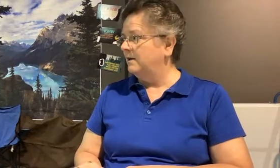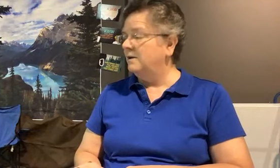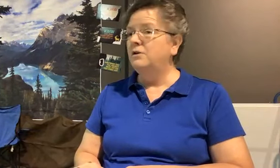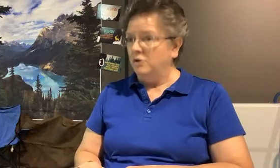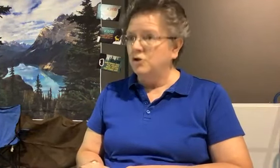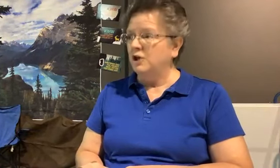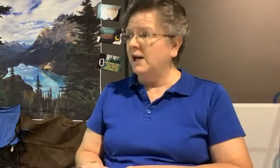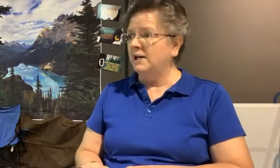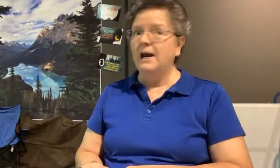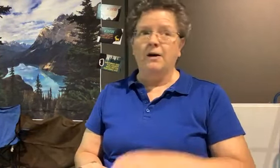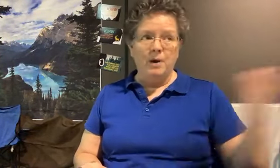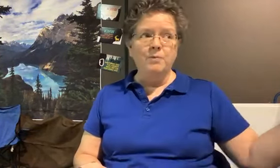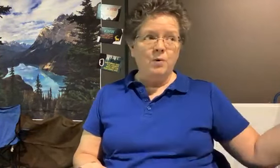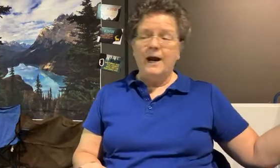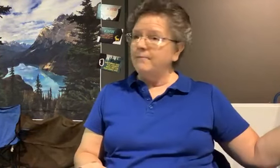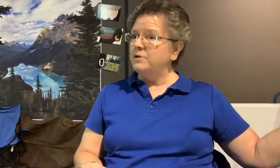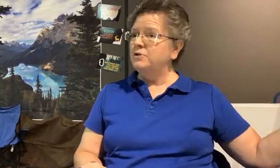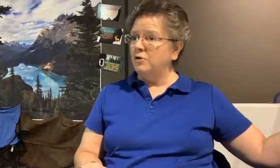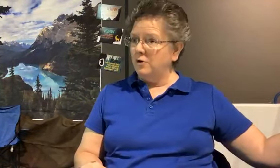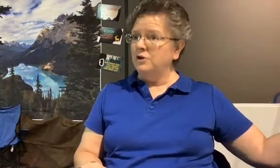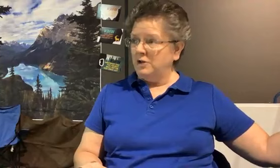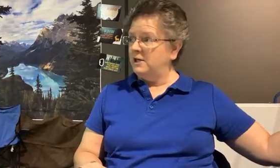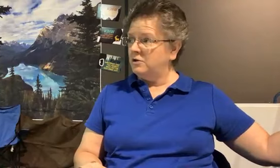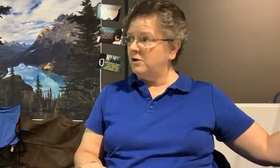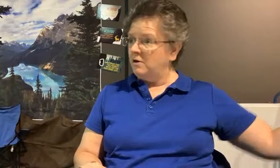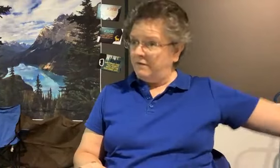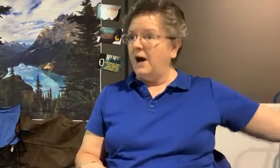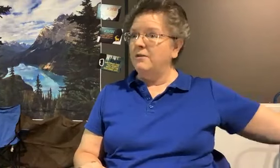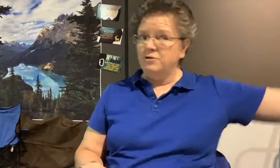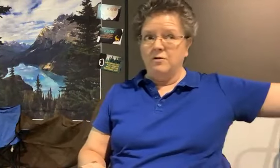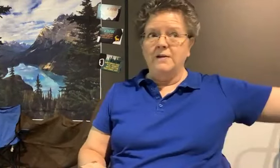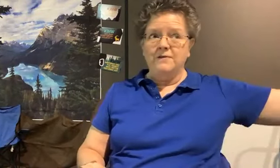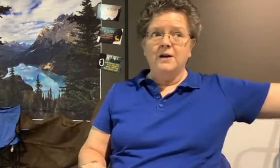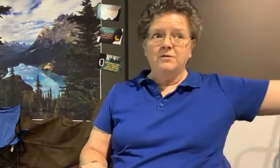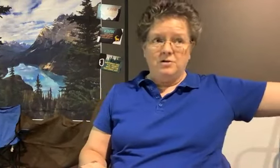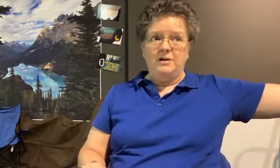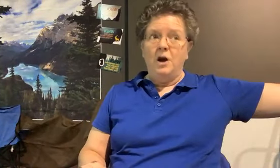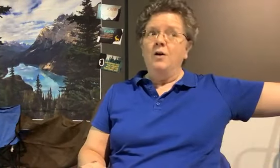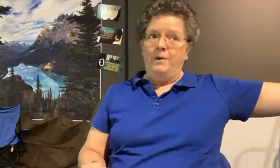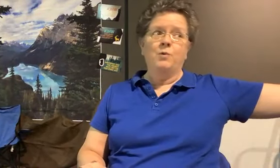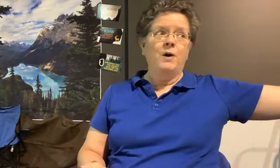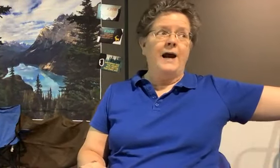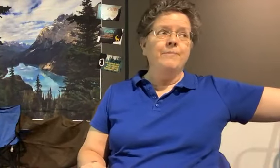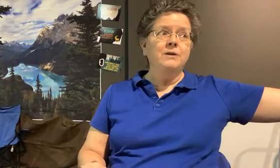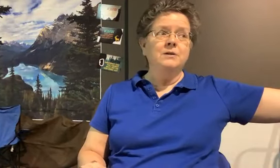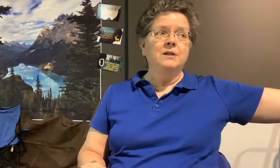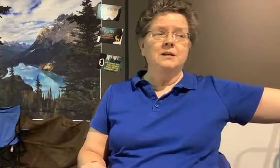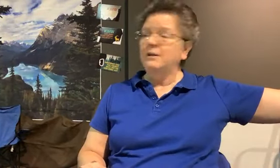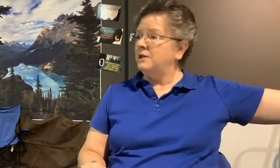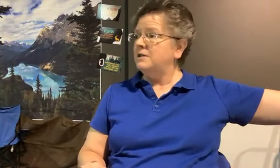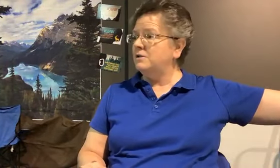You should get it now. Remember what happened to the history, your fathers, your grandfathers, Remember what happened? Because they didn't listen to